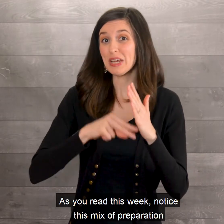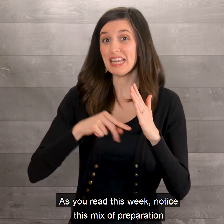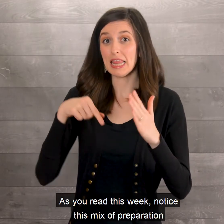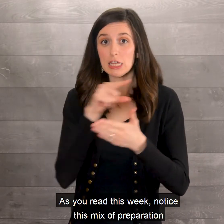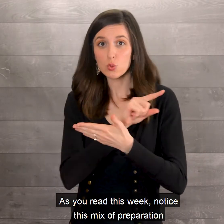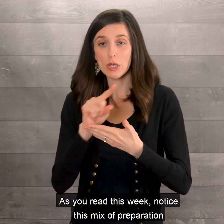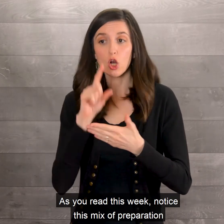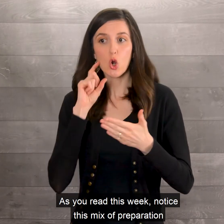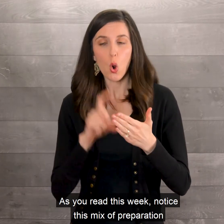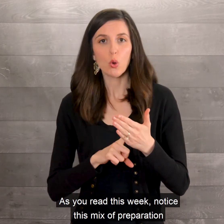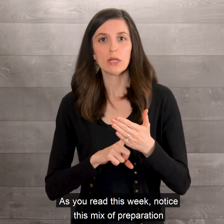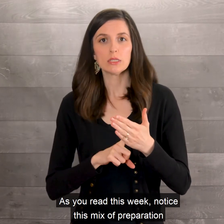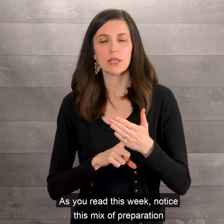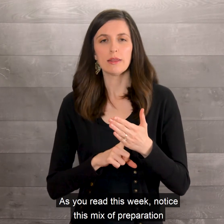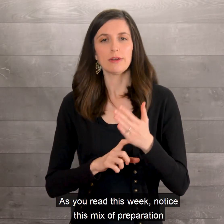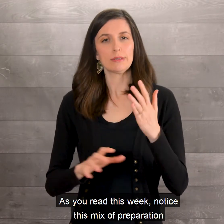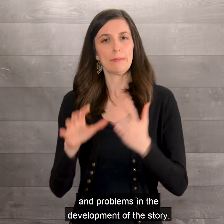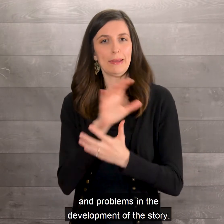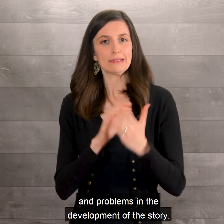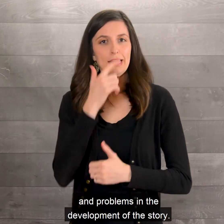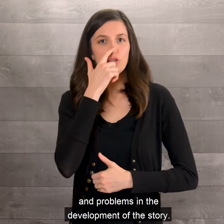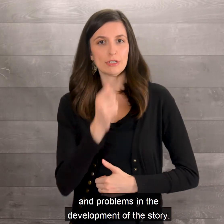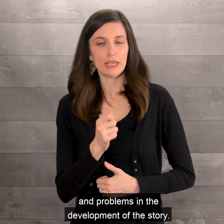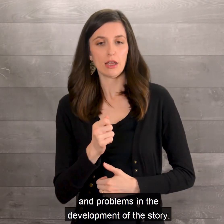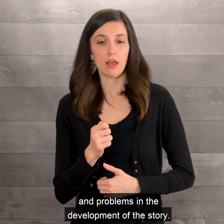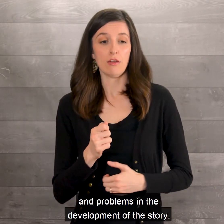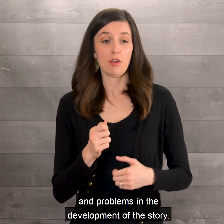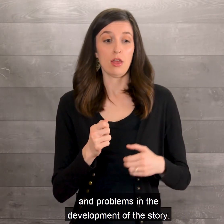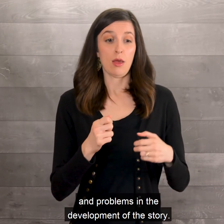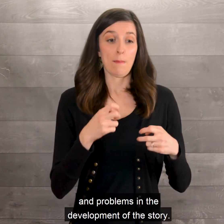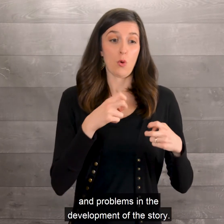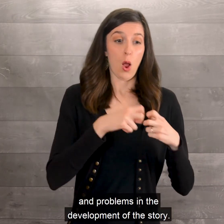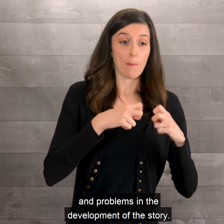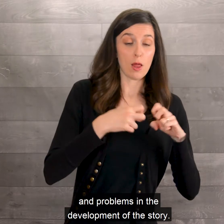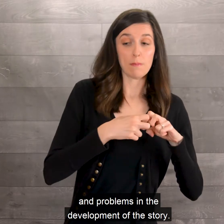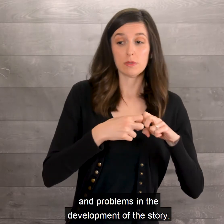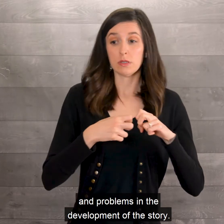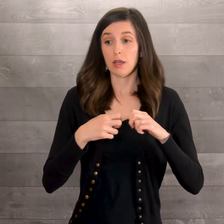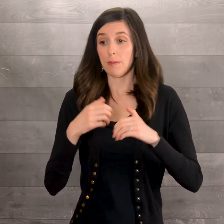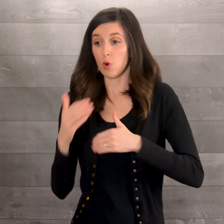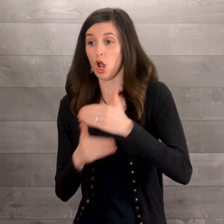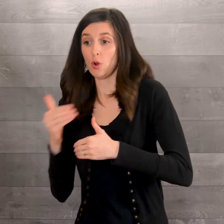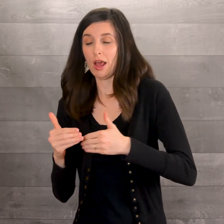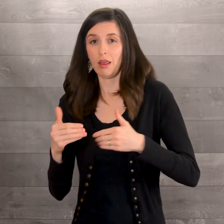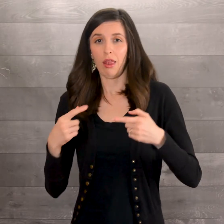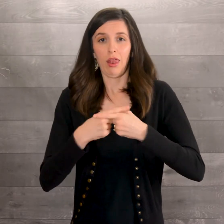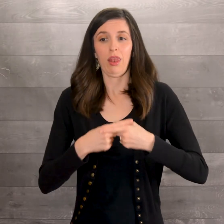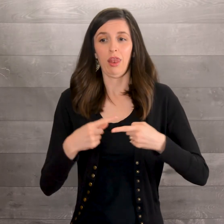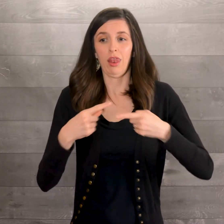notice this mix of preparation and problems in the development of the story.